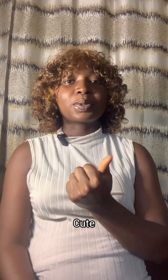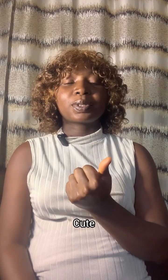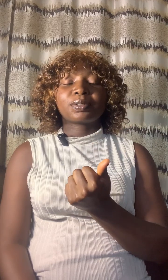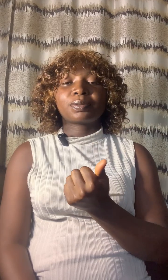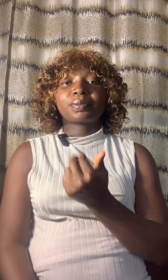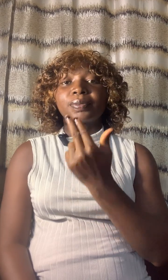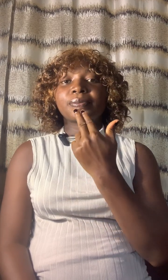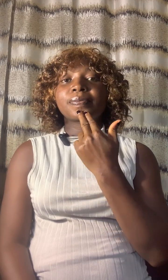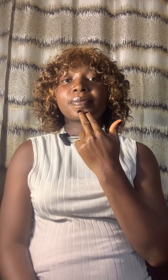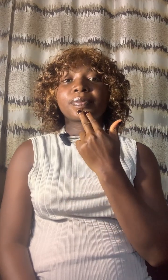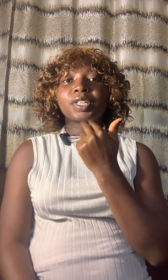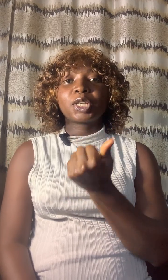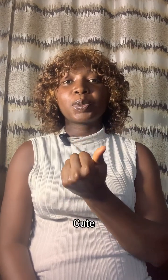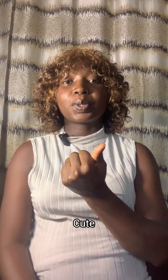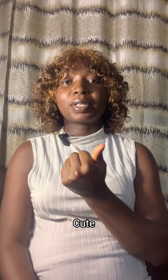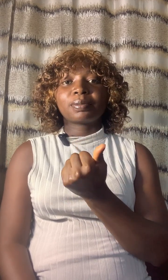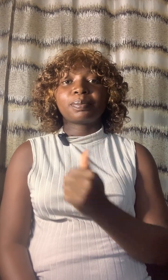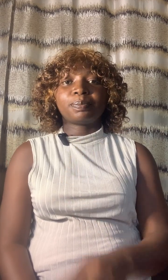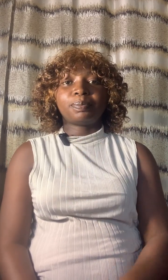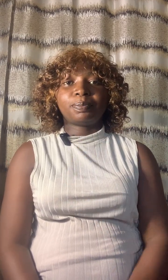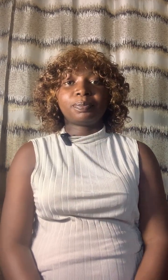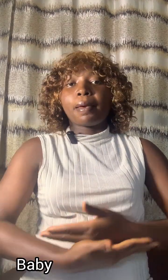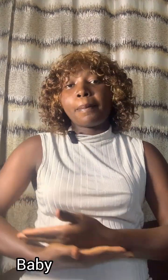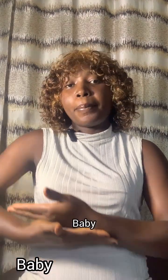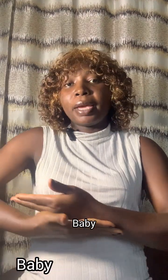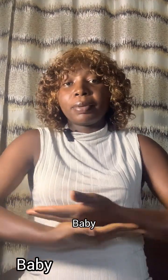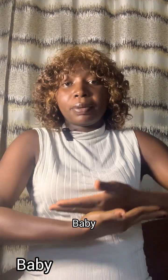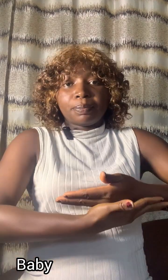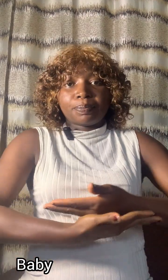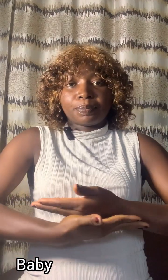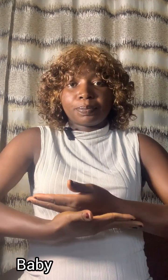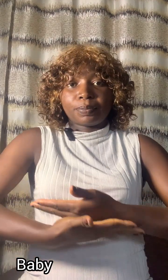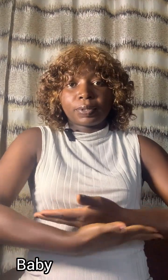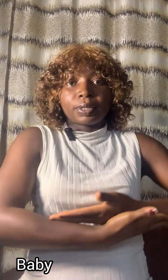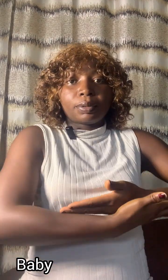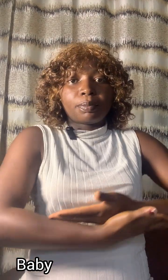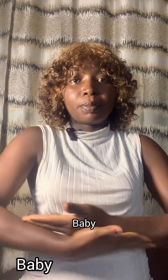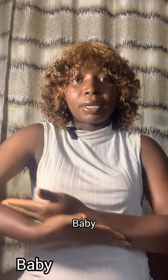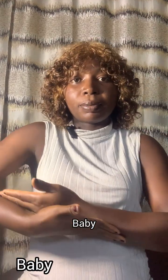cute, cute. Baby, baby,